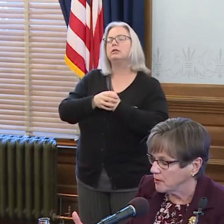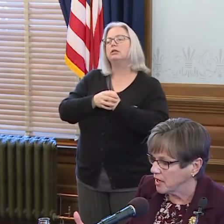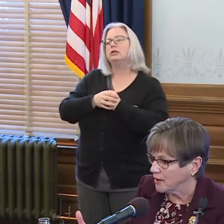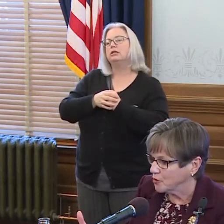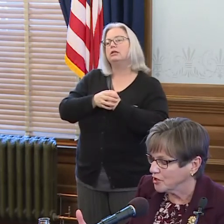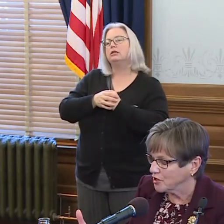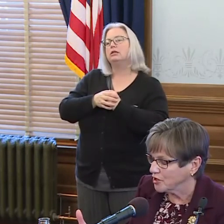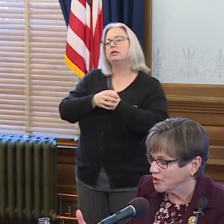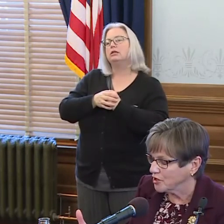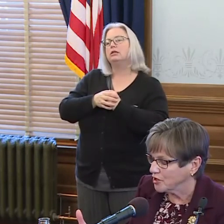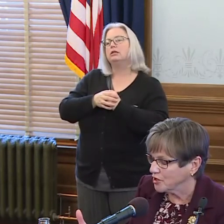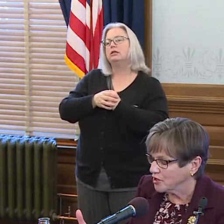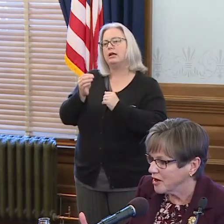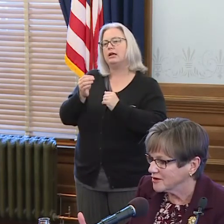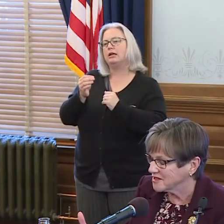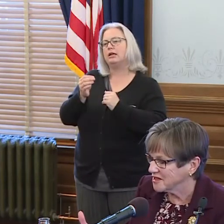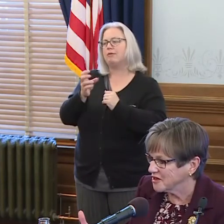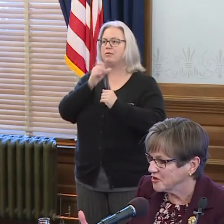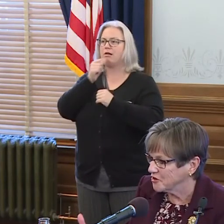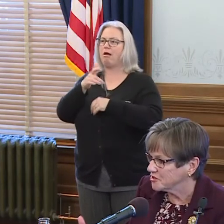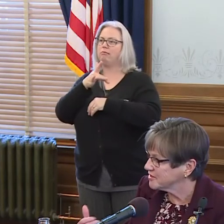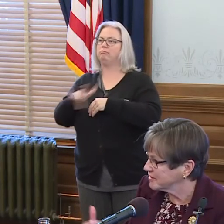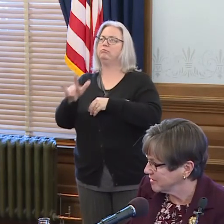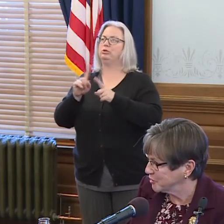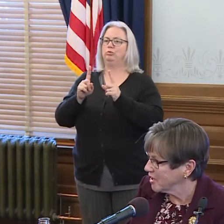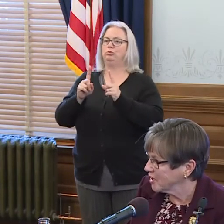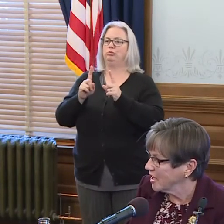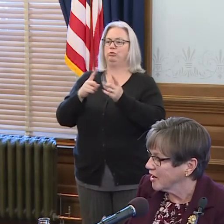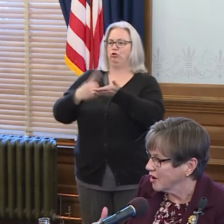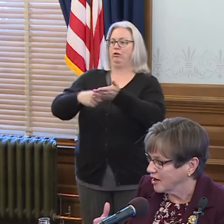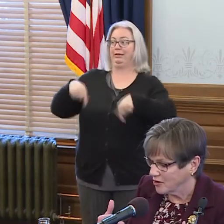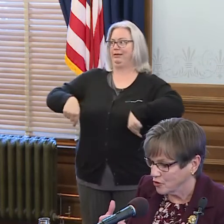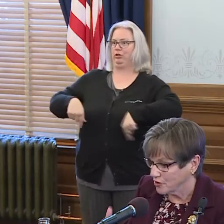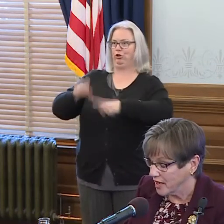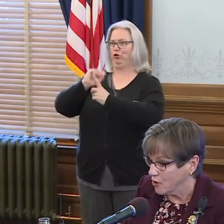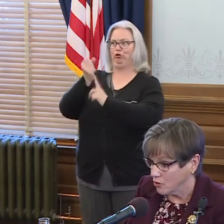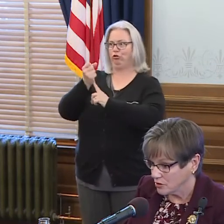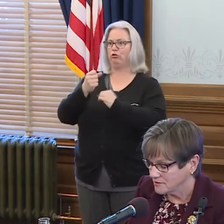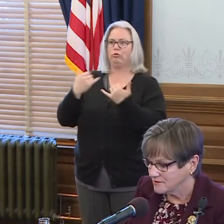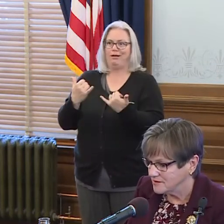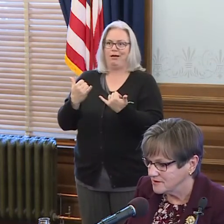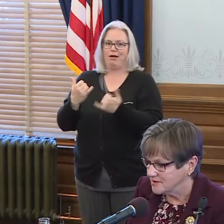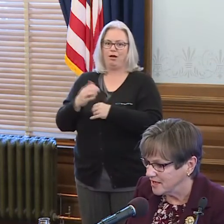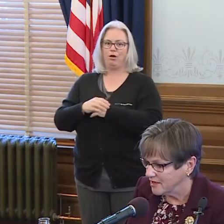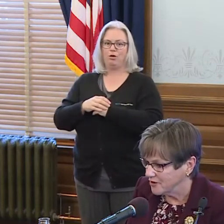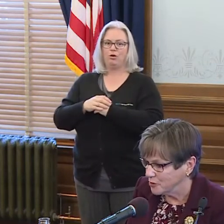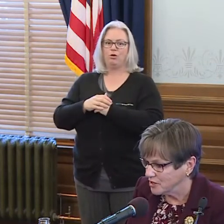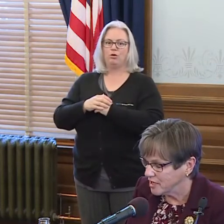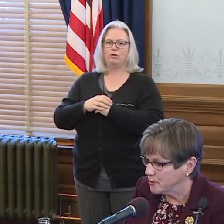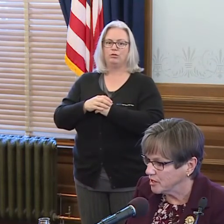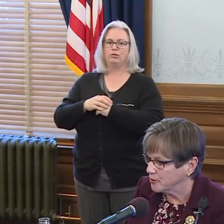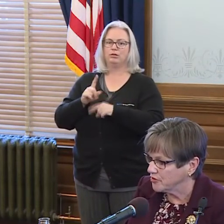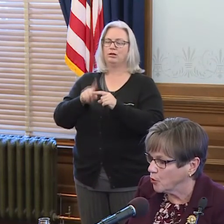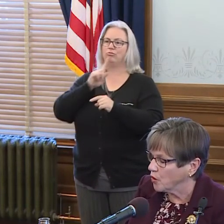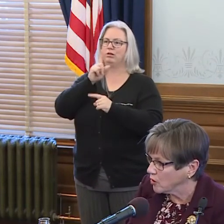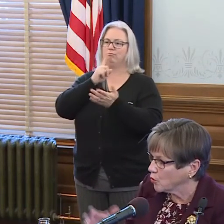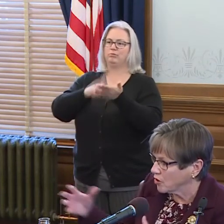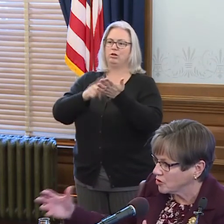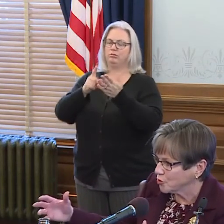and I'm really not free to talk about this here or now or really to anybody.